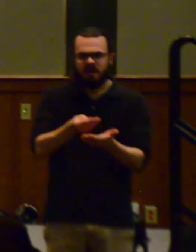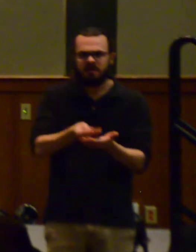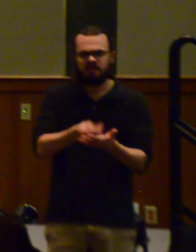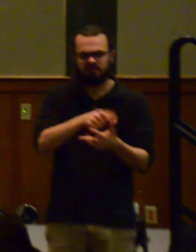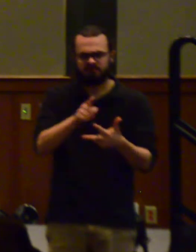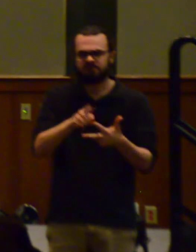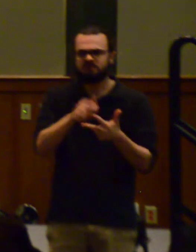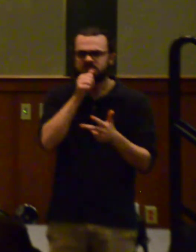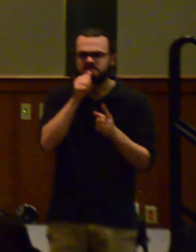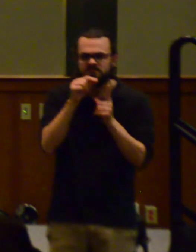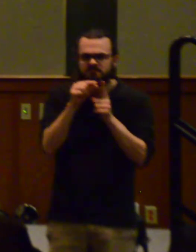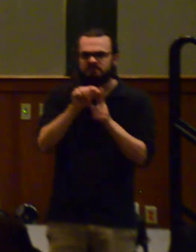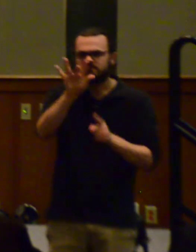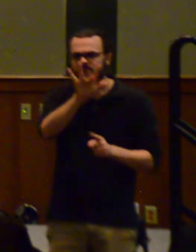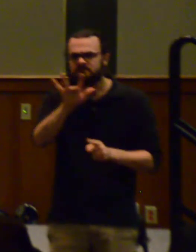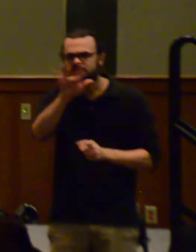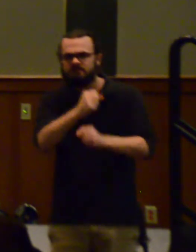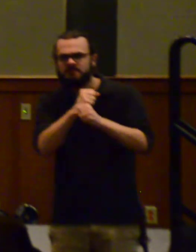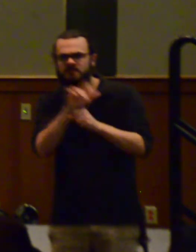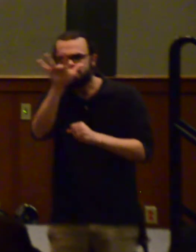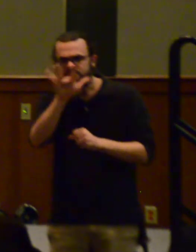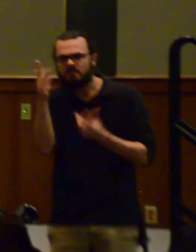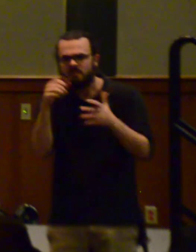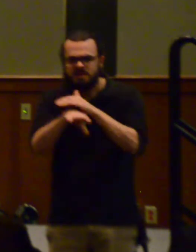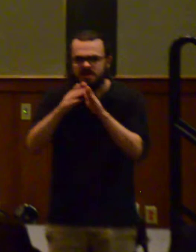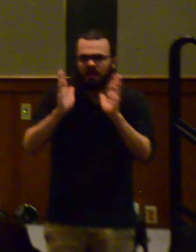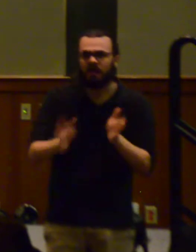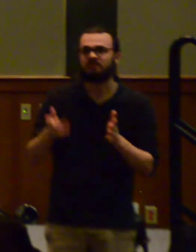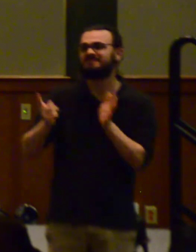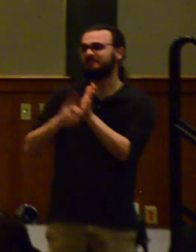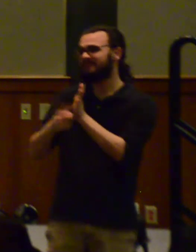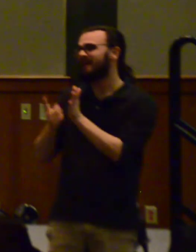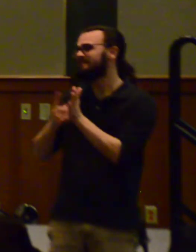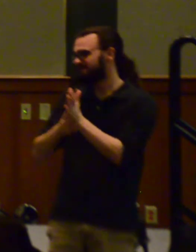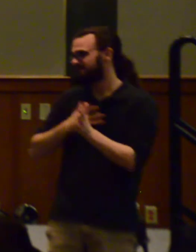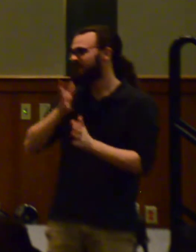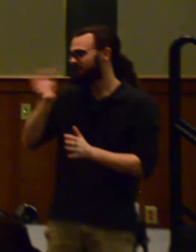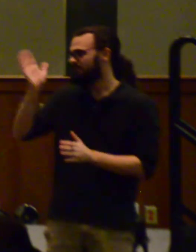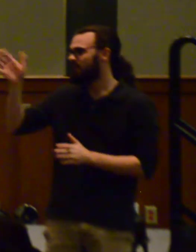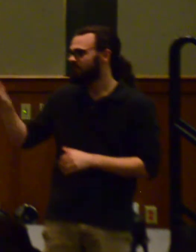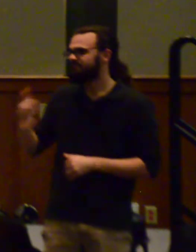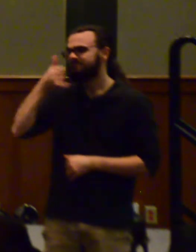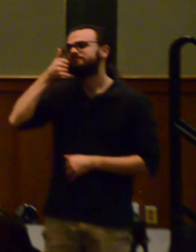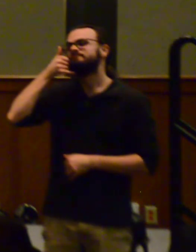house. And my grandma will pick up the phone every single time and give her money every single time.